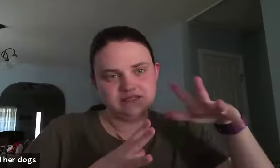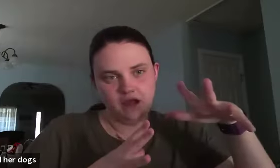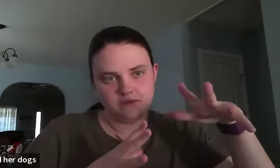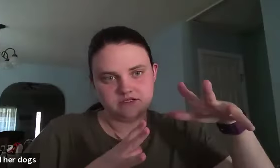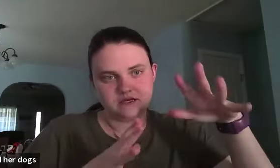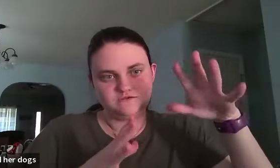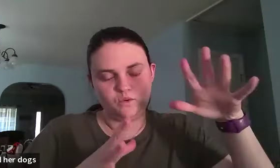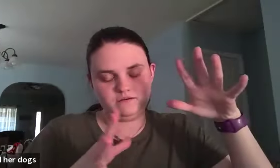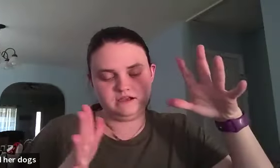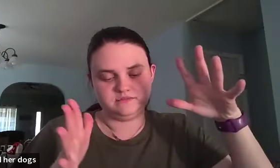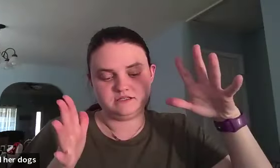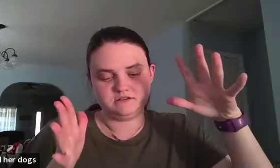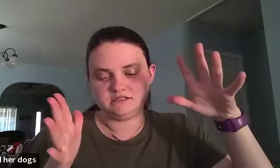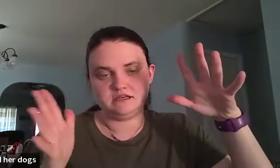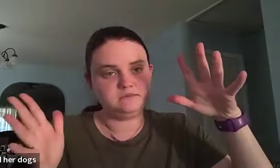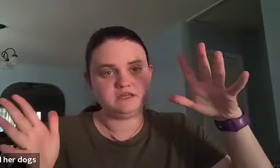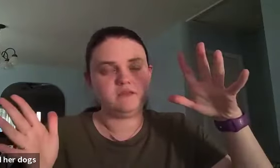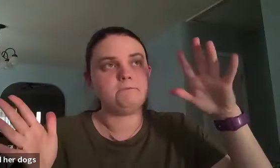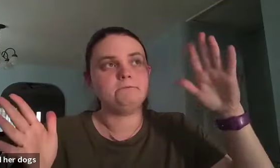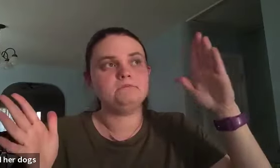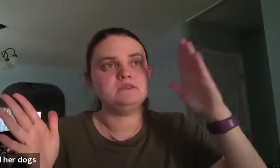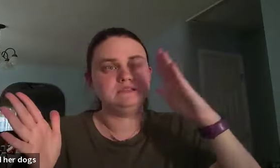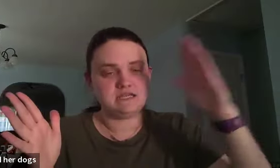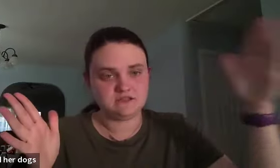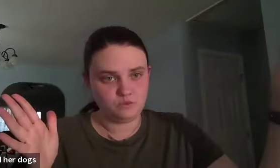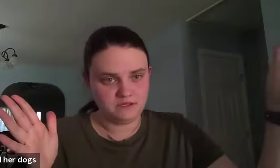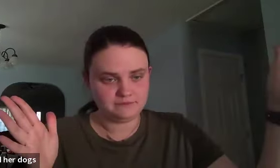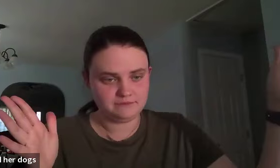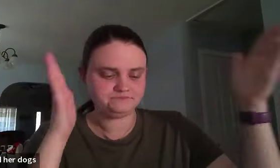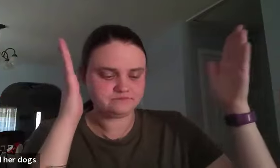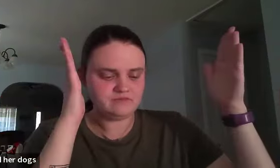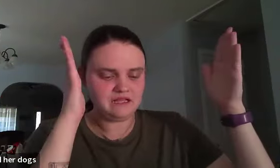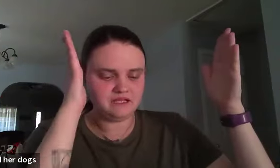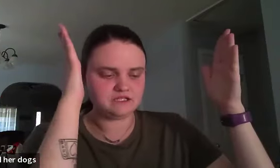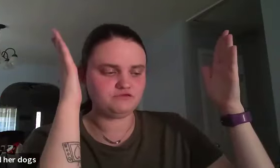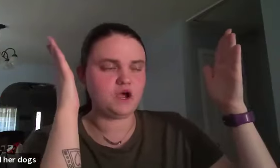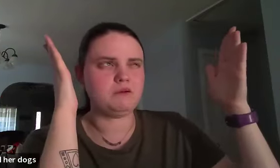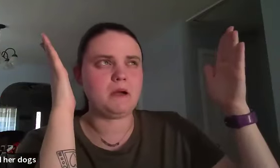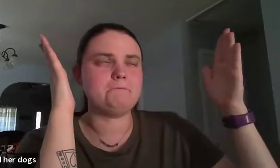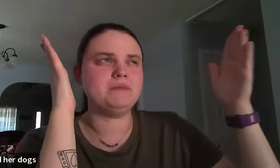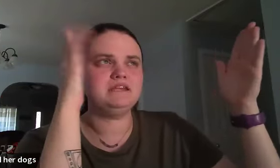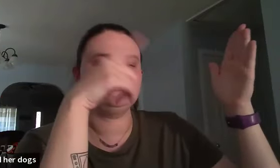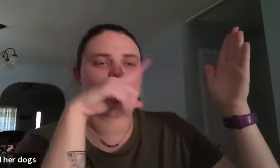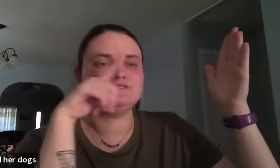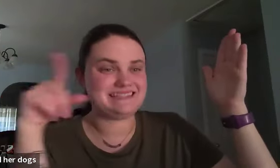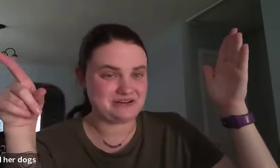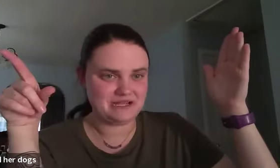the time signs, goodness, I keep saying that, the days of the week is from about Monday through